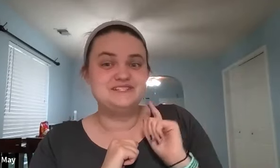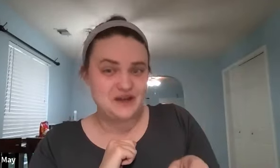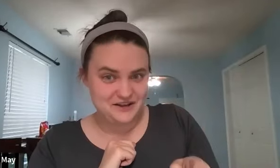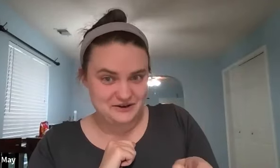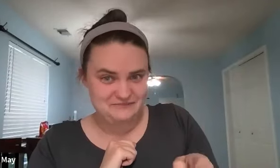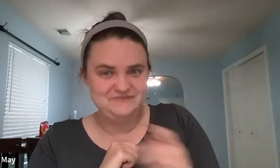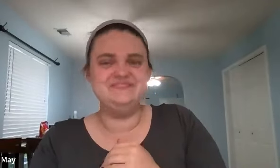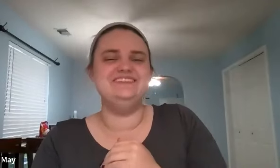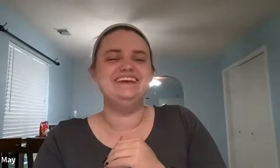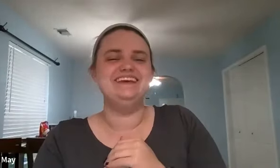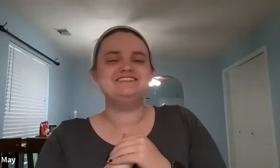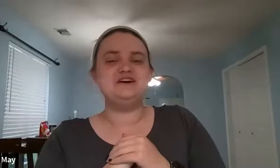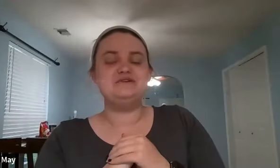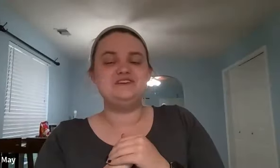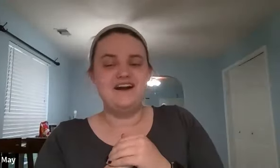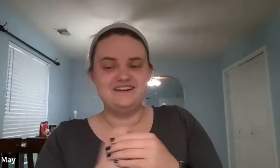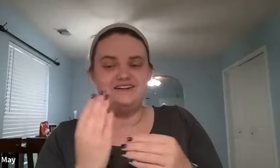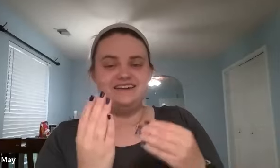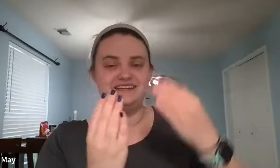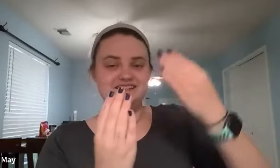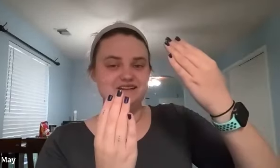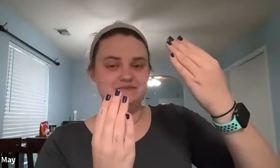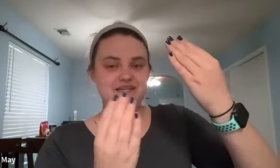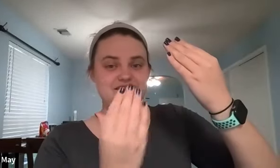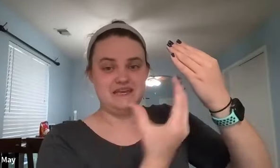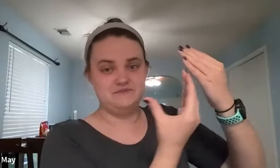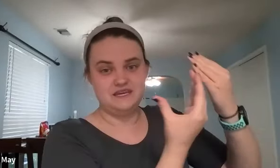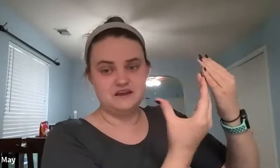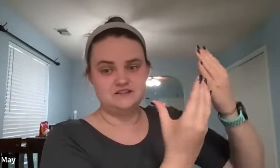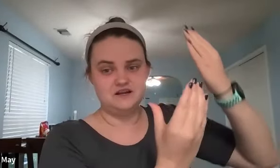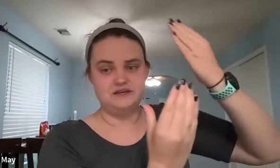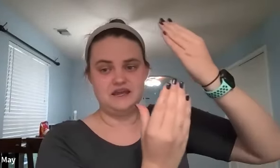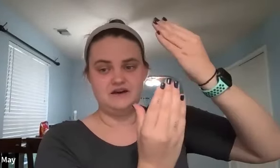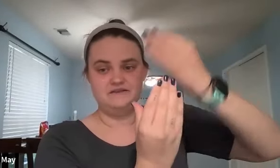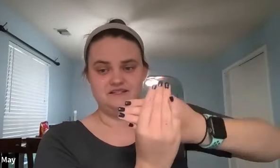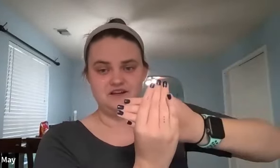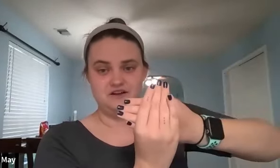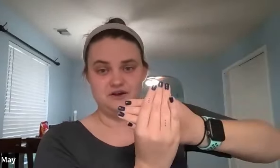was taco. So taco is gonna be the same thing as hot dog, but now taco.